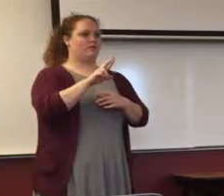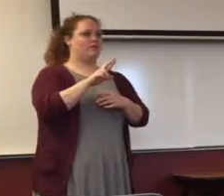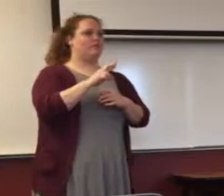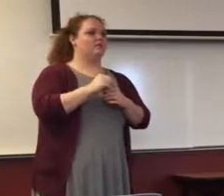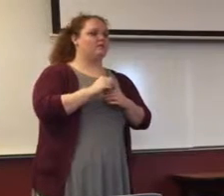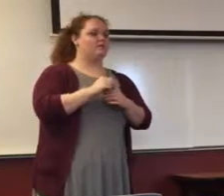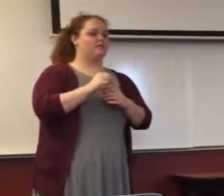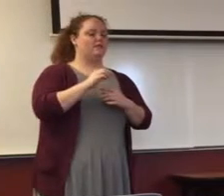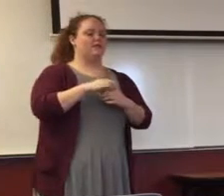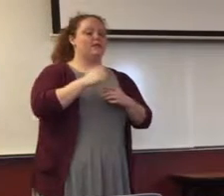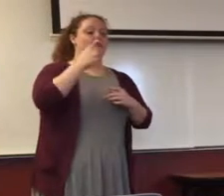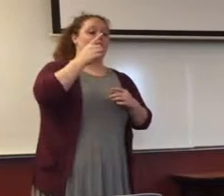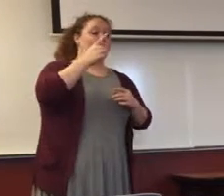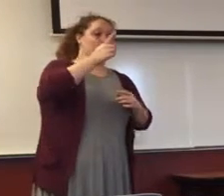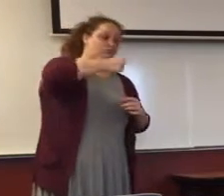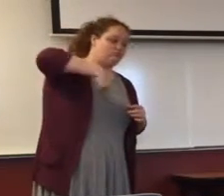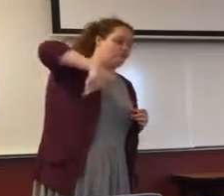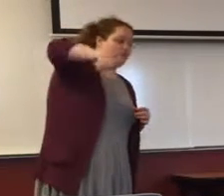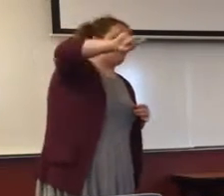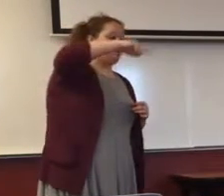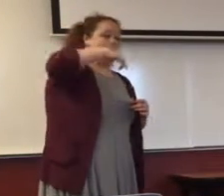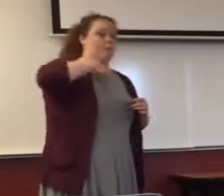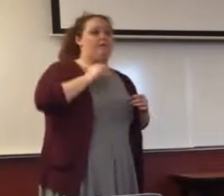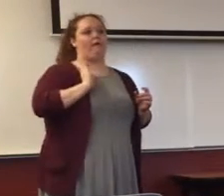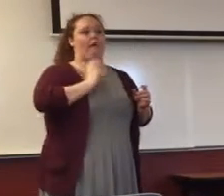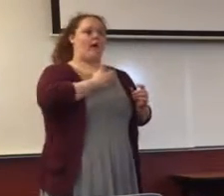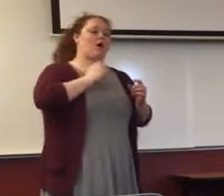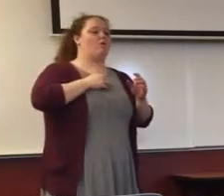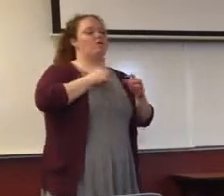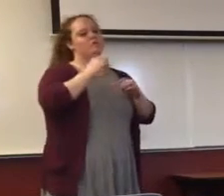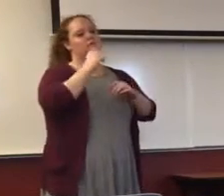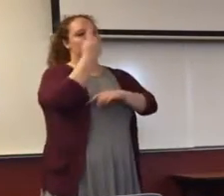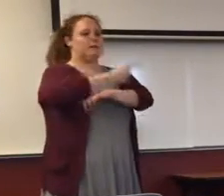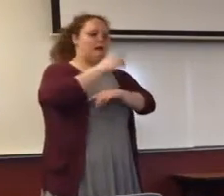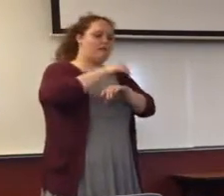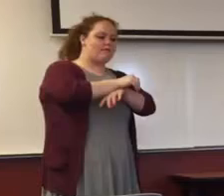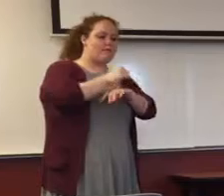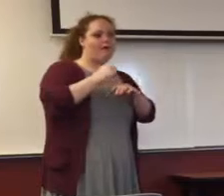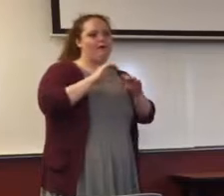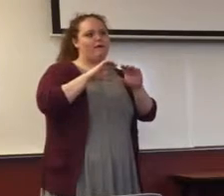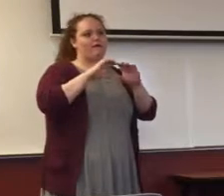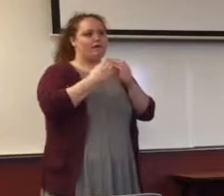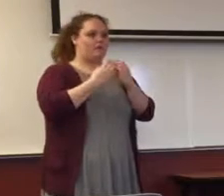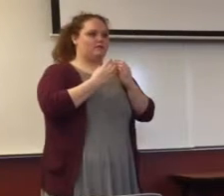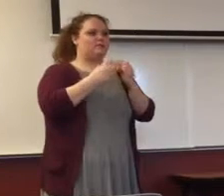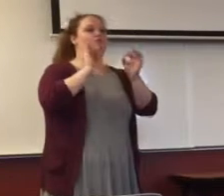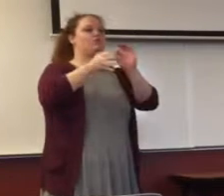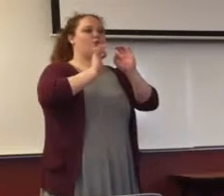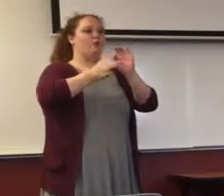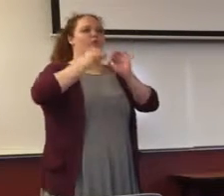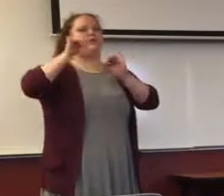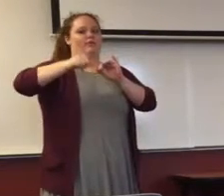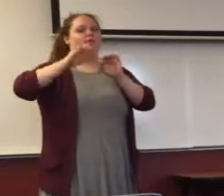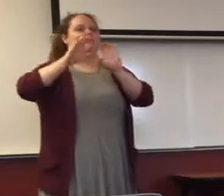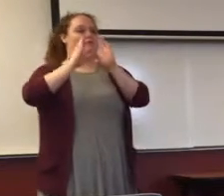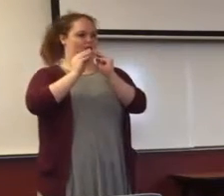are interpreting the conference. Wow. So, and why it's Yay. called Good Enough, because when we were in our meeting